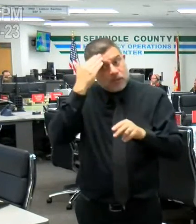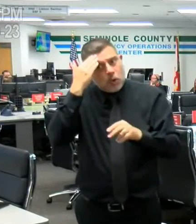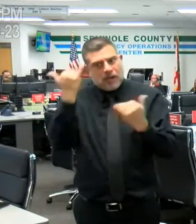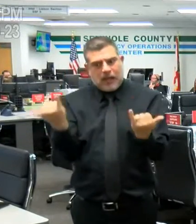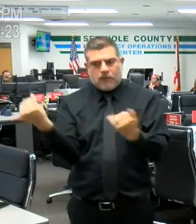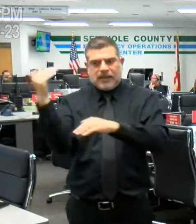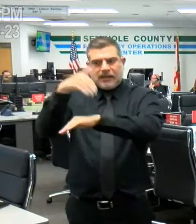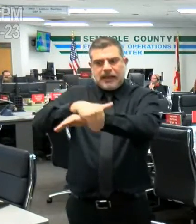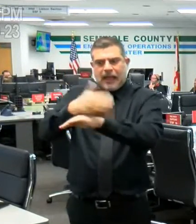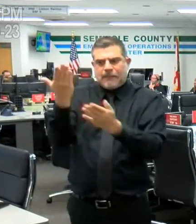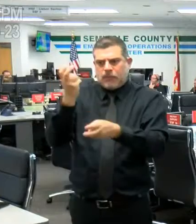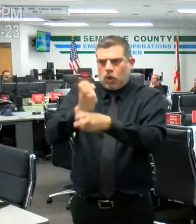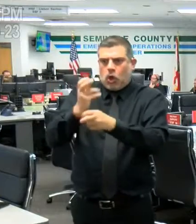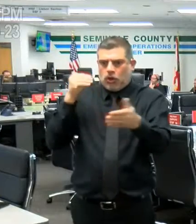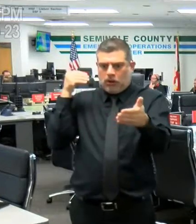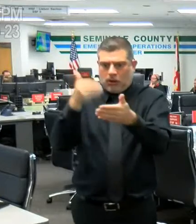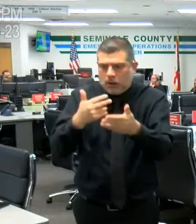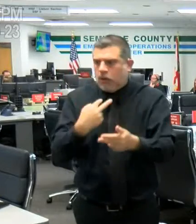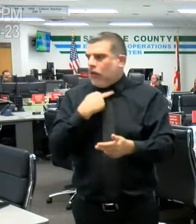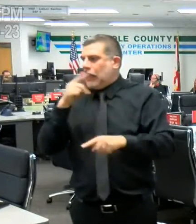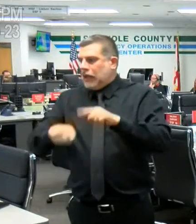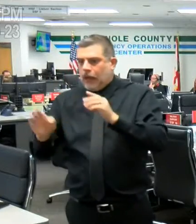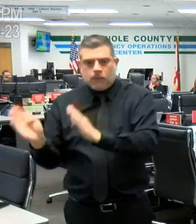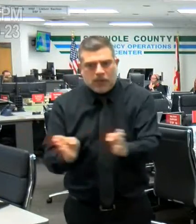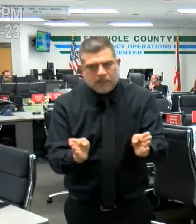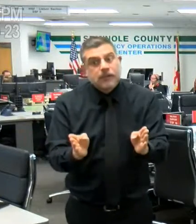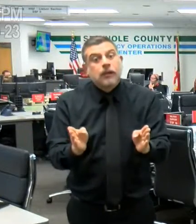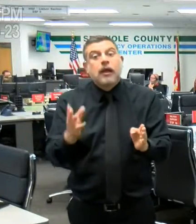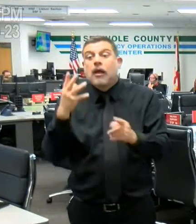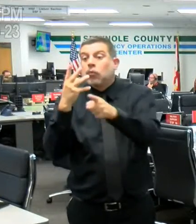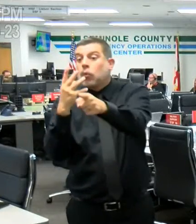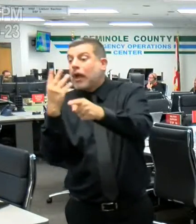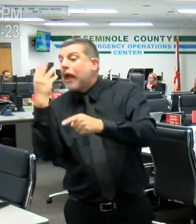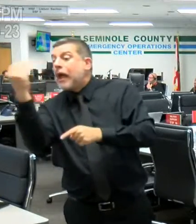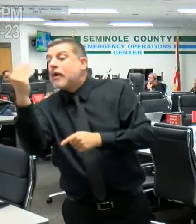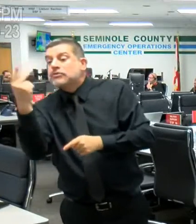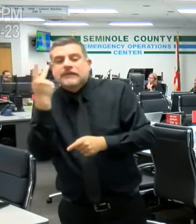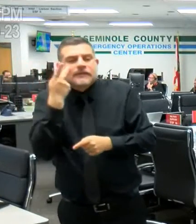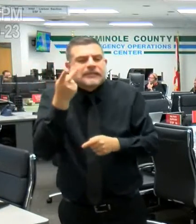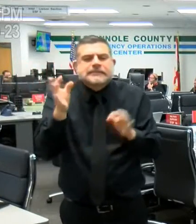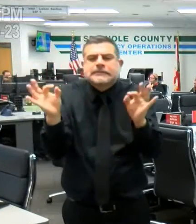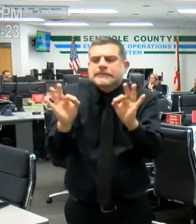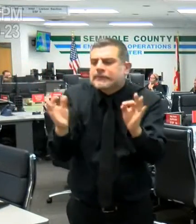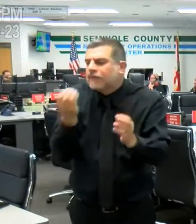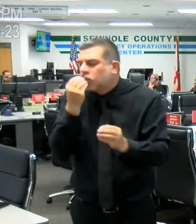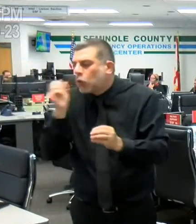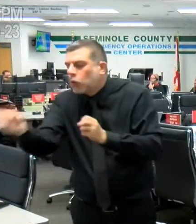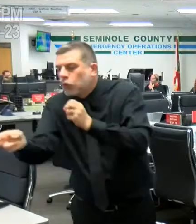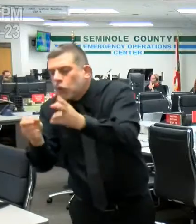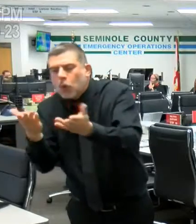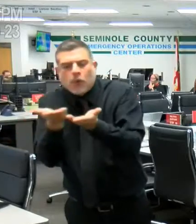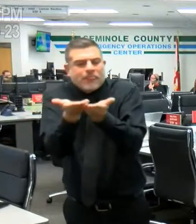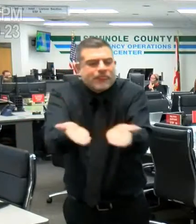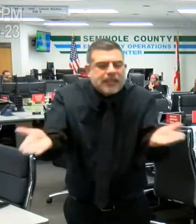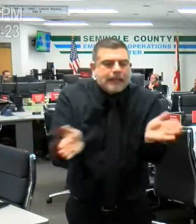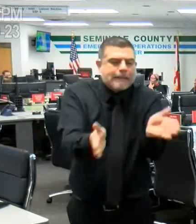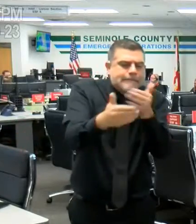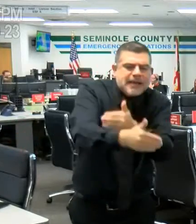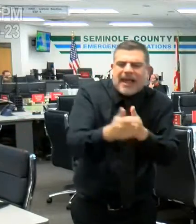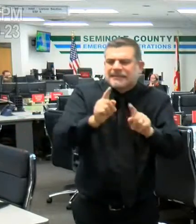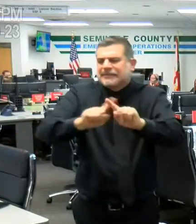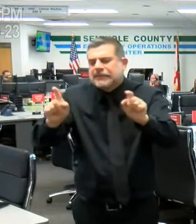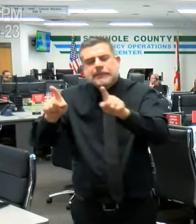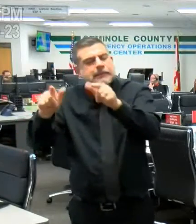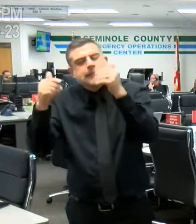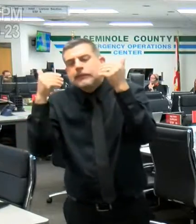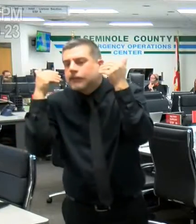some things that you need to do. We had went out, got a couple extra groceries, some extra supplies. I had already done a lot of that pre-hurricane